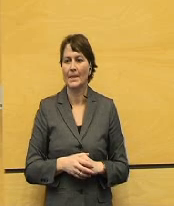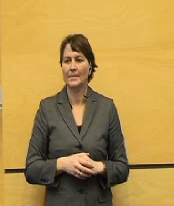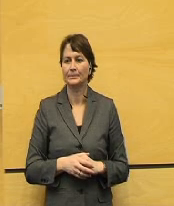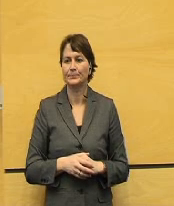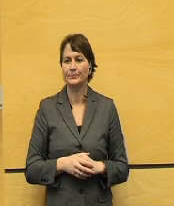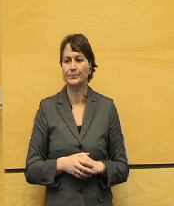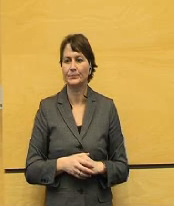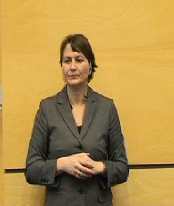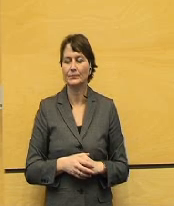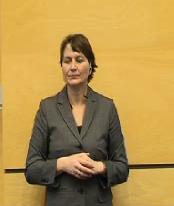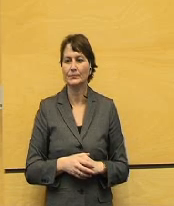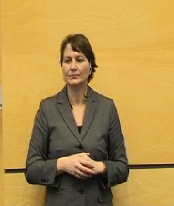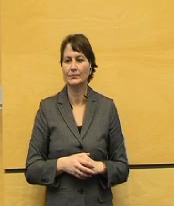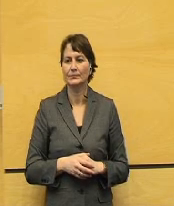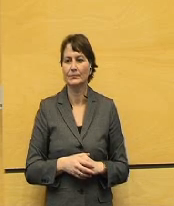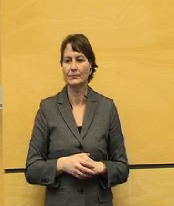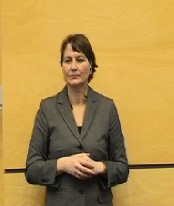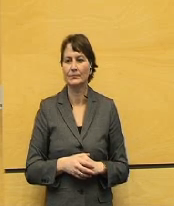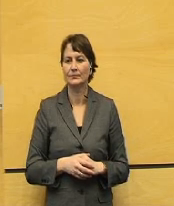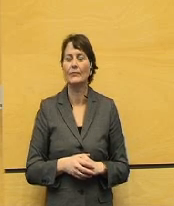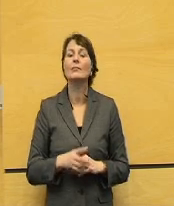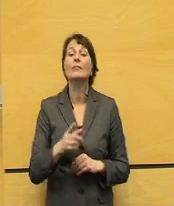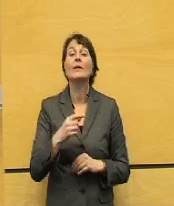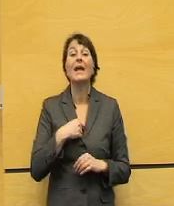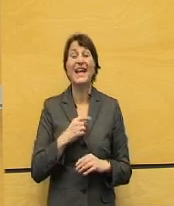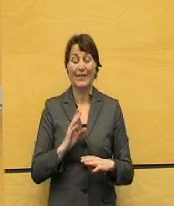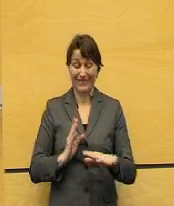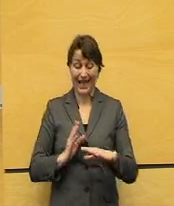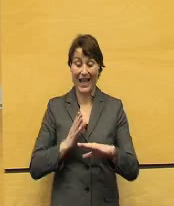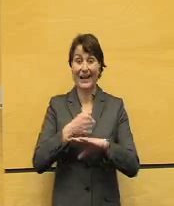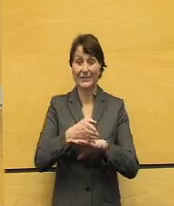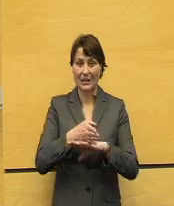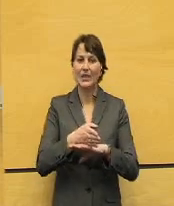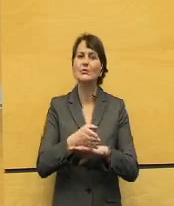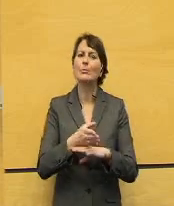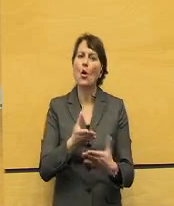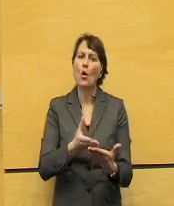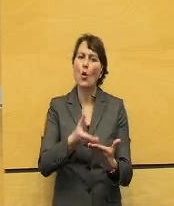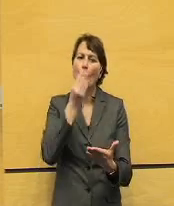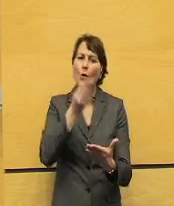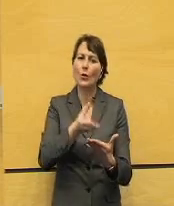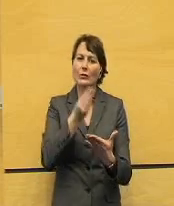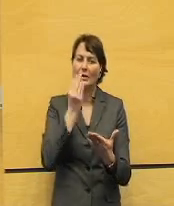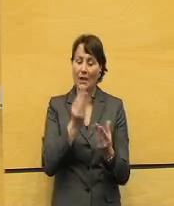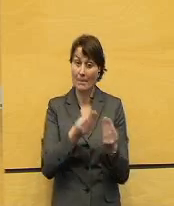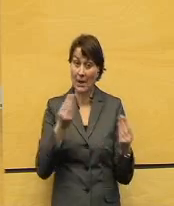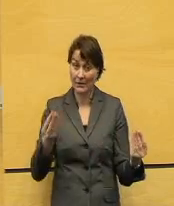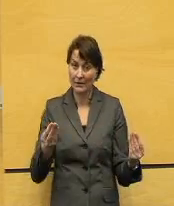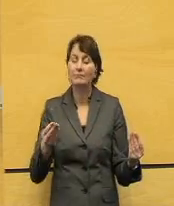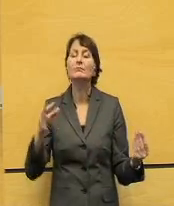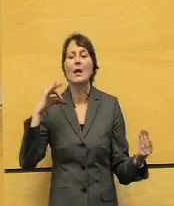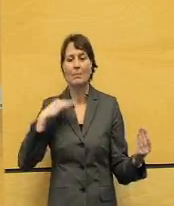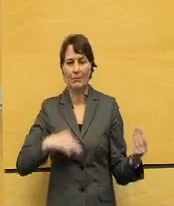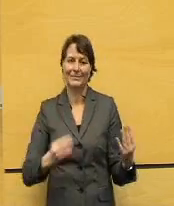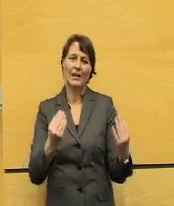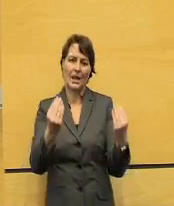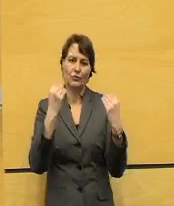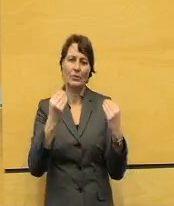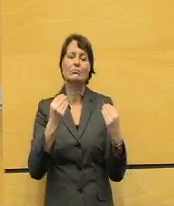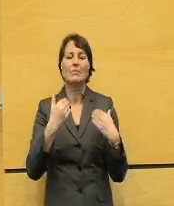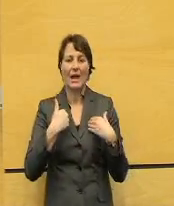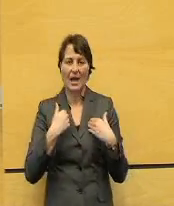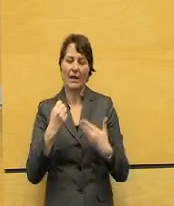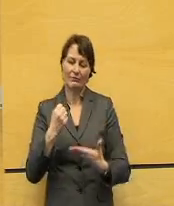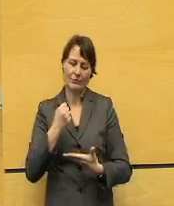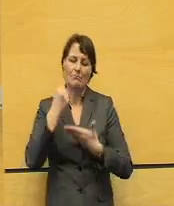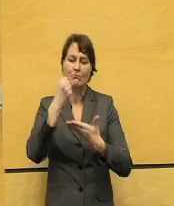And according to accessible learning material, Ministry of Education also provides a budget of